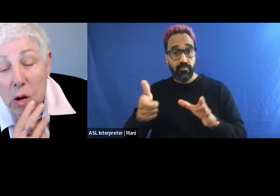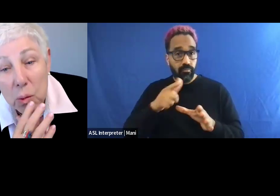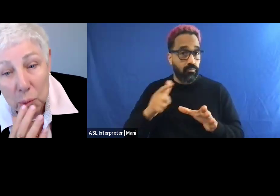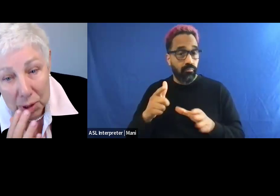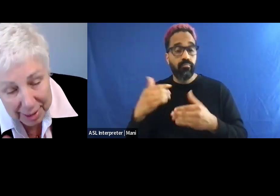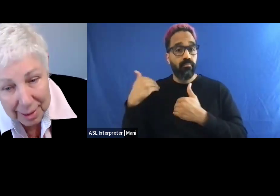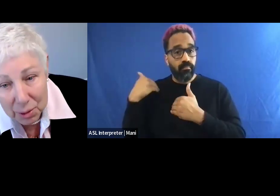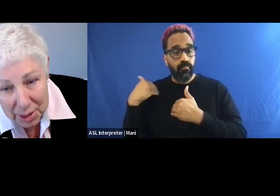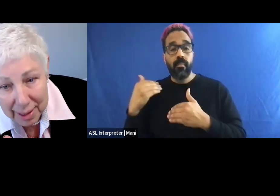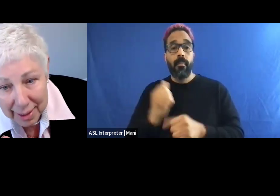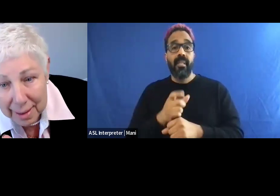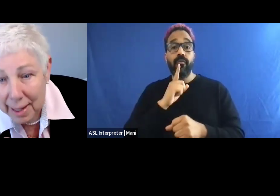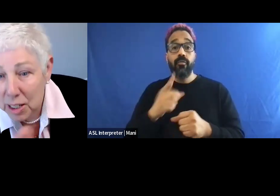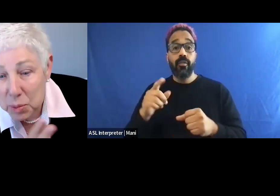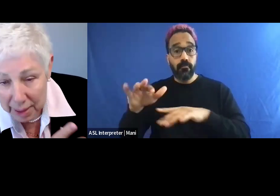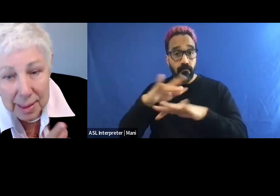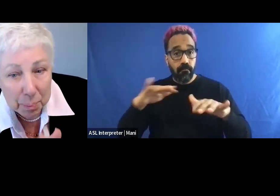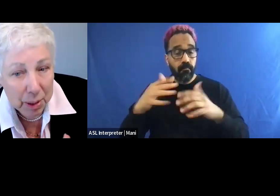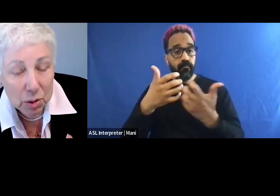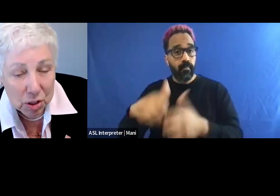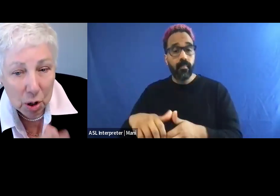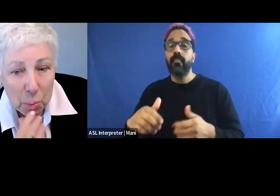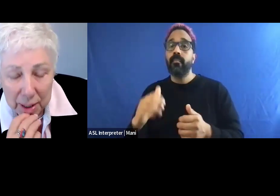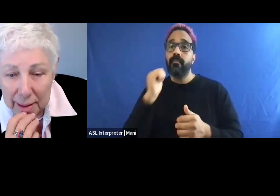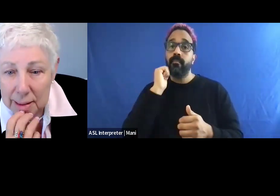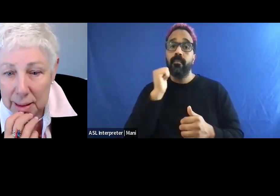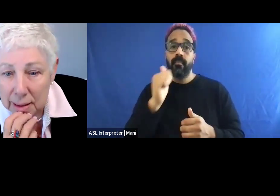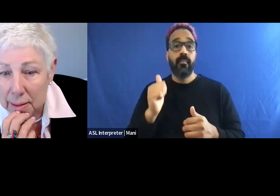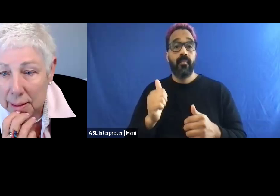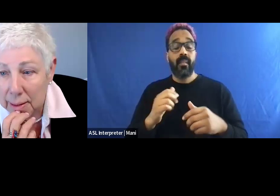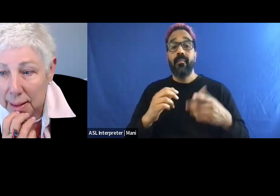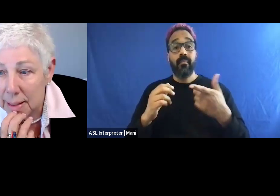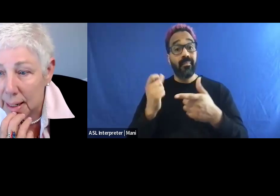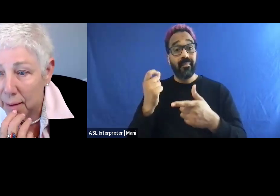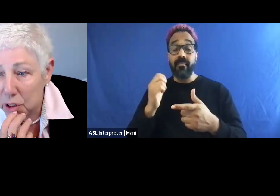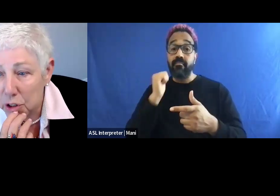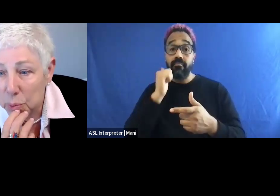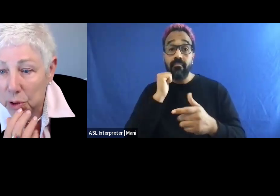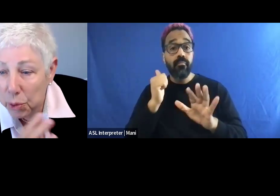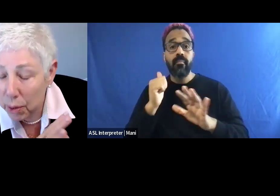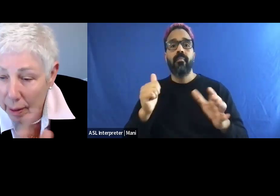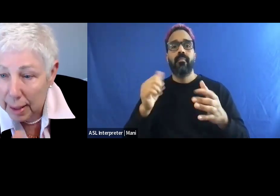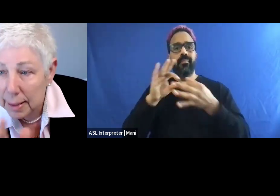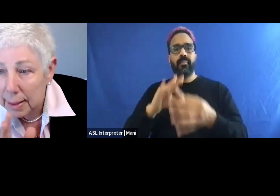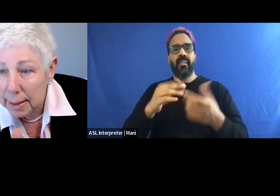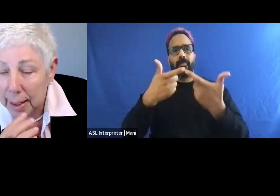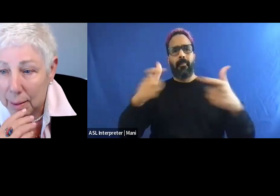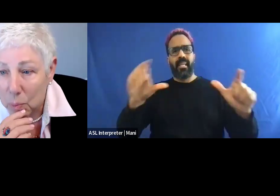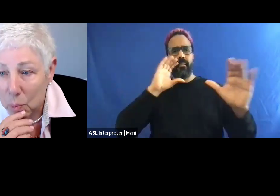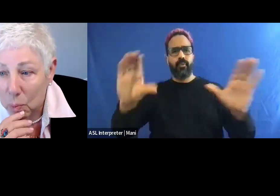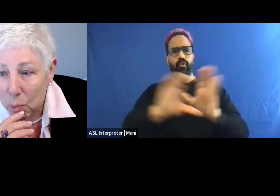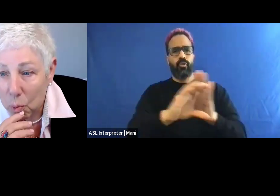do, which isn't those day-to-day things, but is the bigger scope things, the things that have to do with your